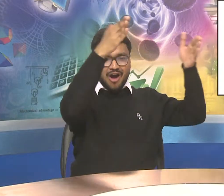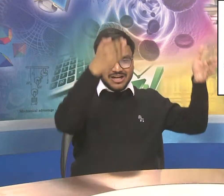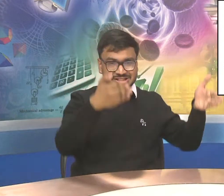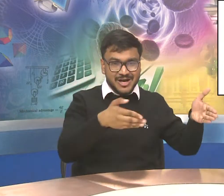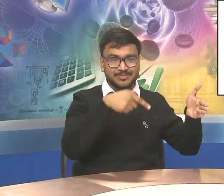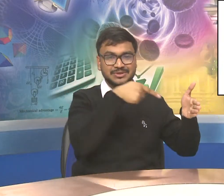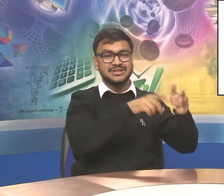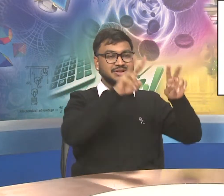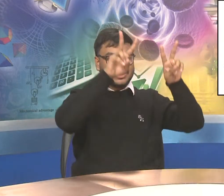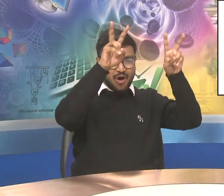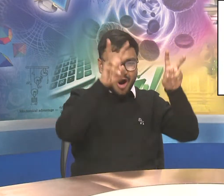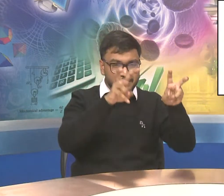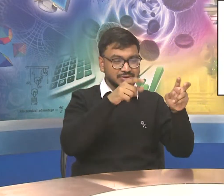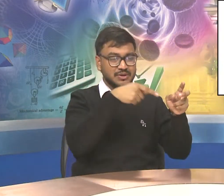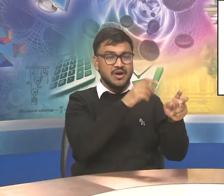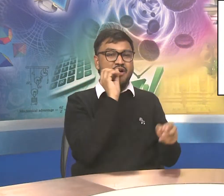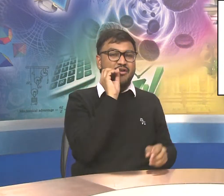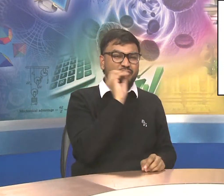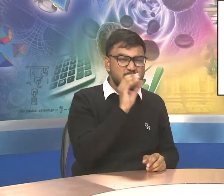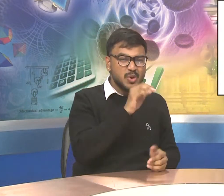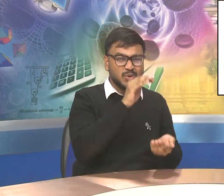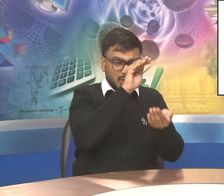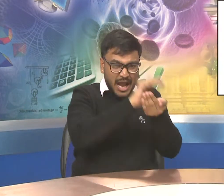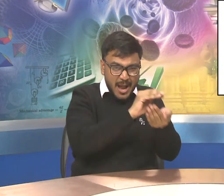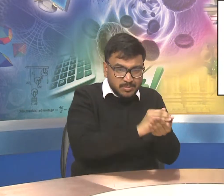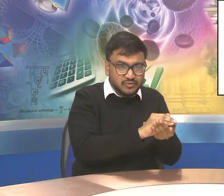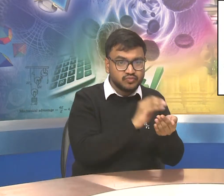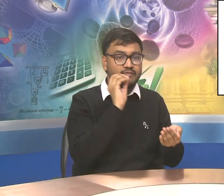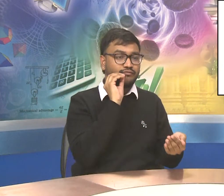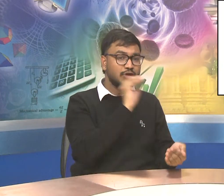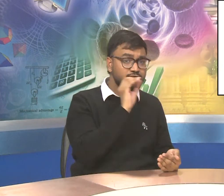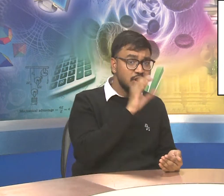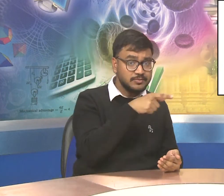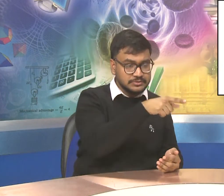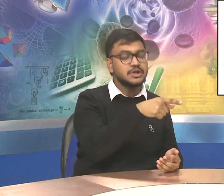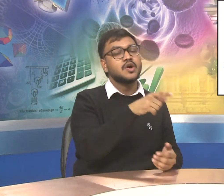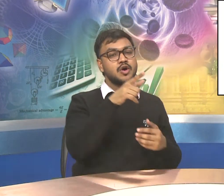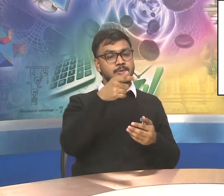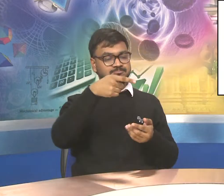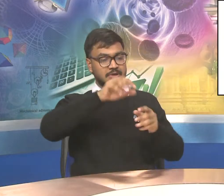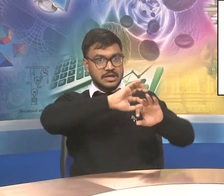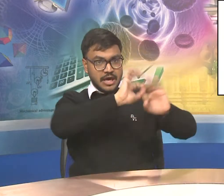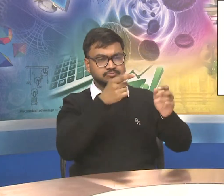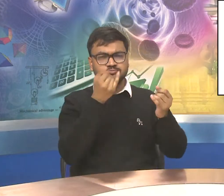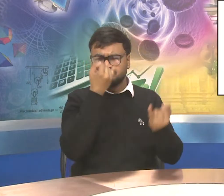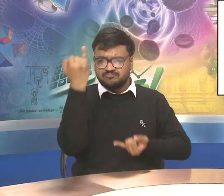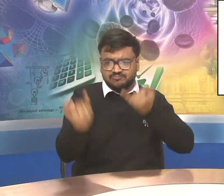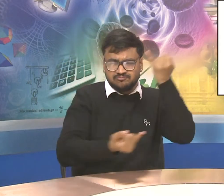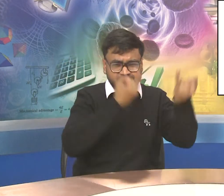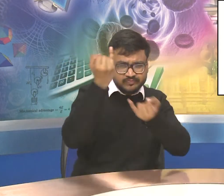made. Second, reference services emphasis is on